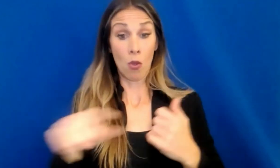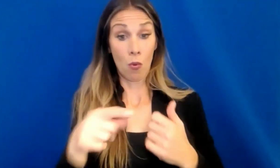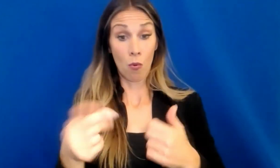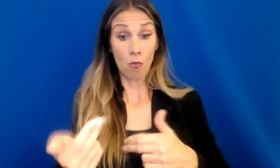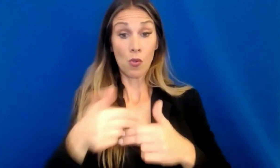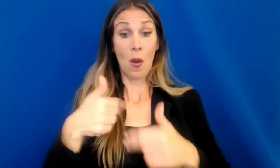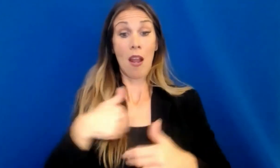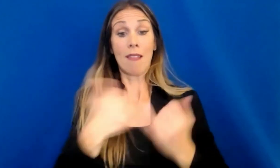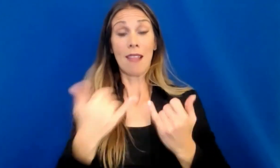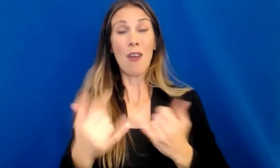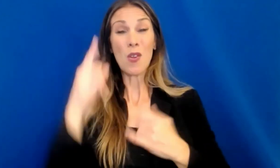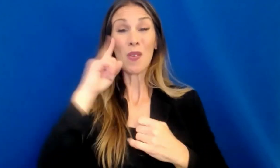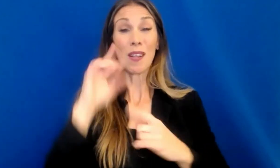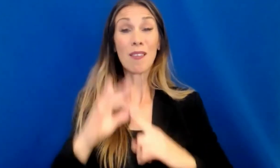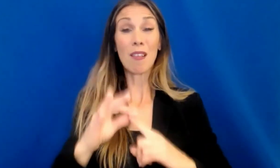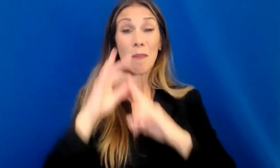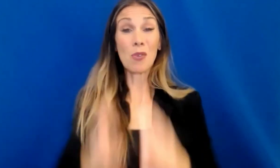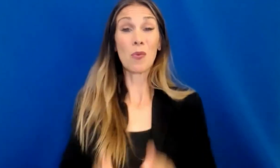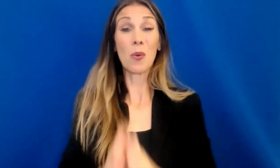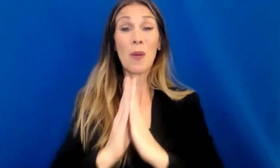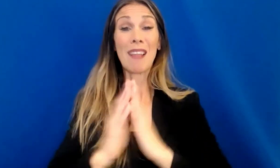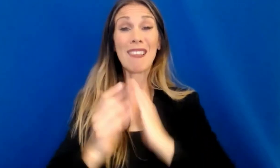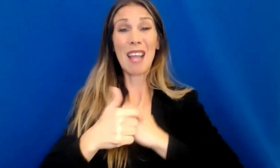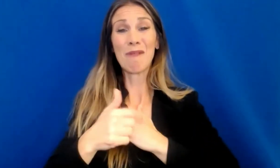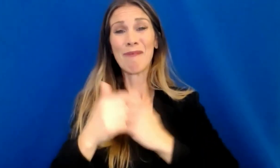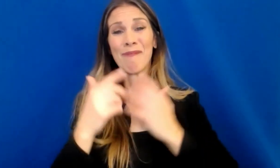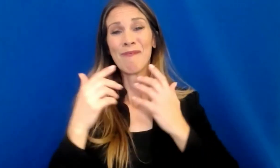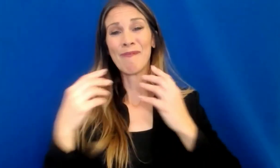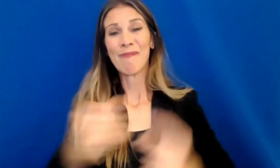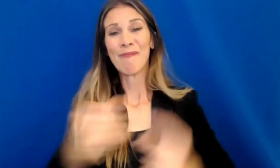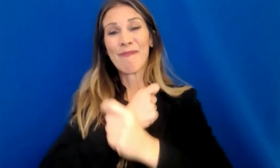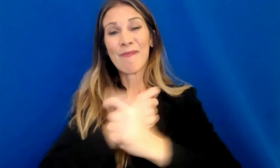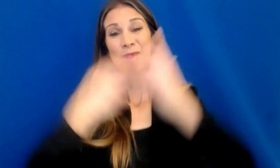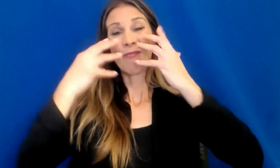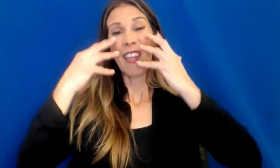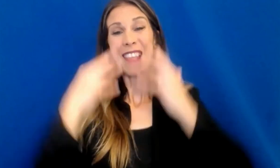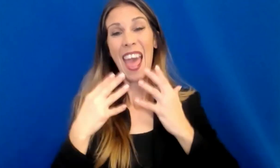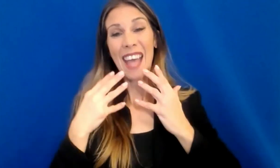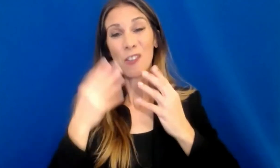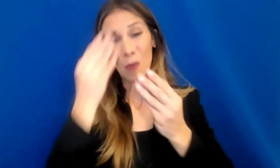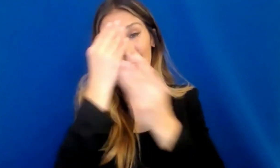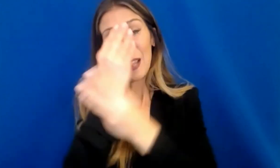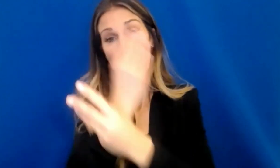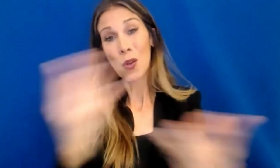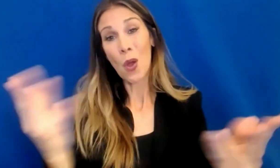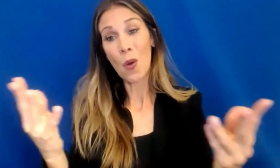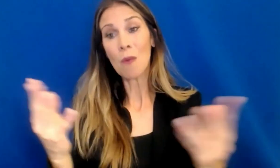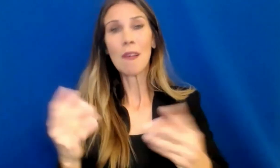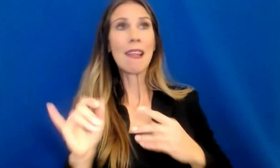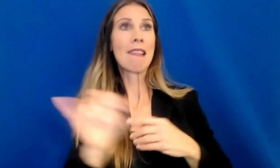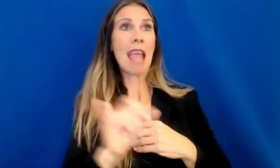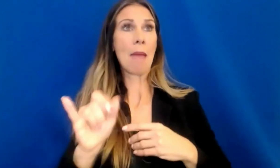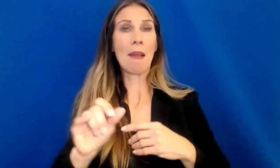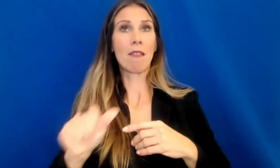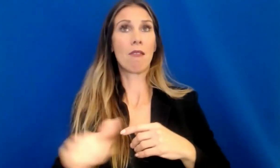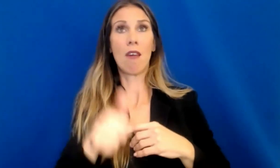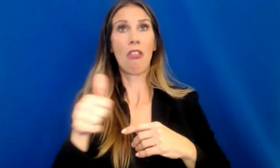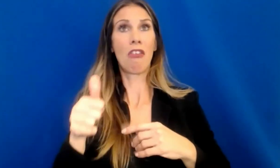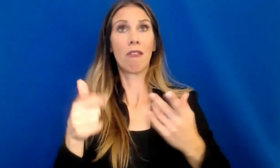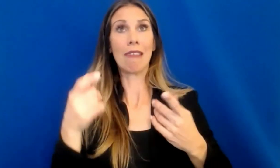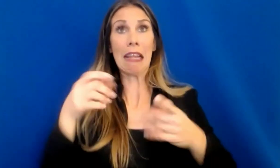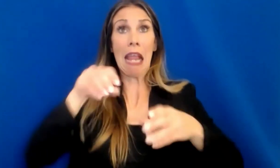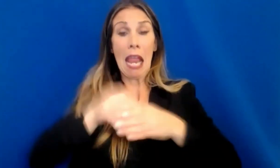is special request time, I sadly say any more than if we were at a convention center and you wanted